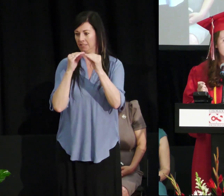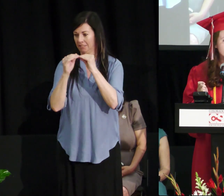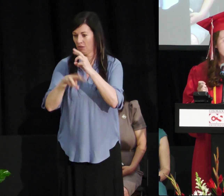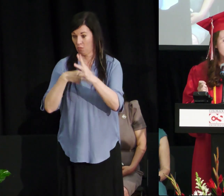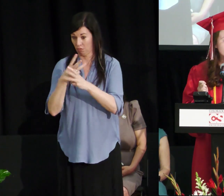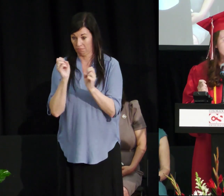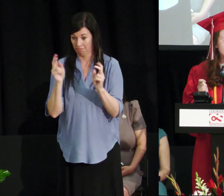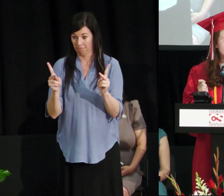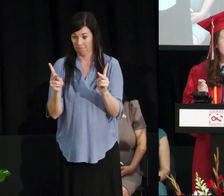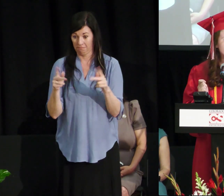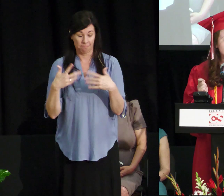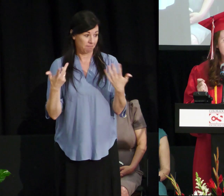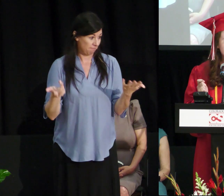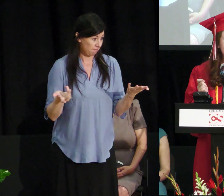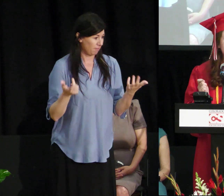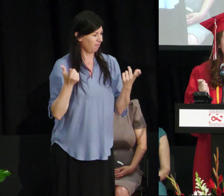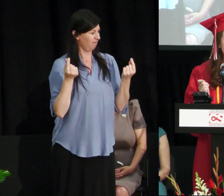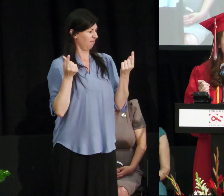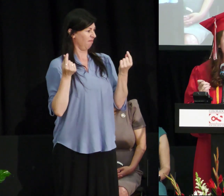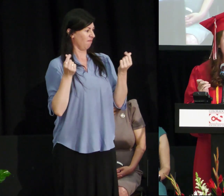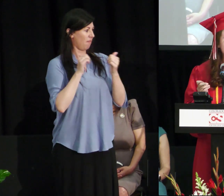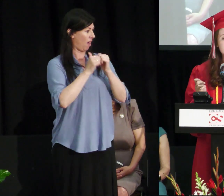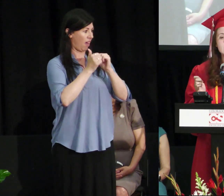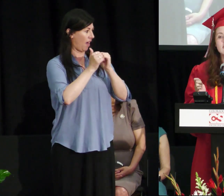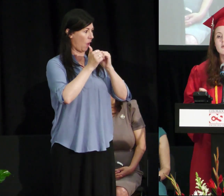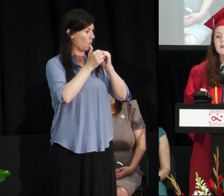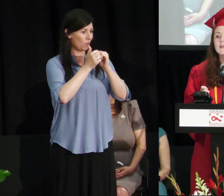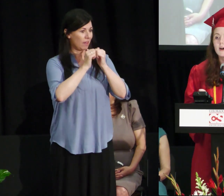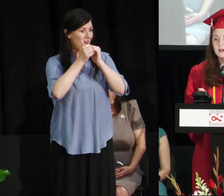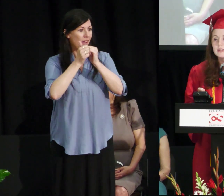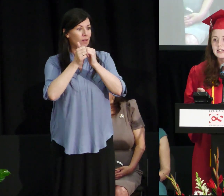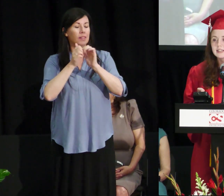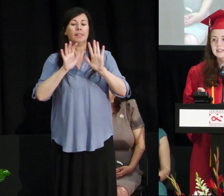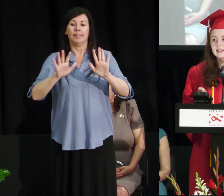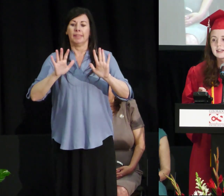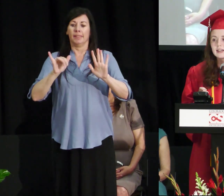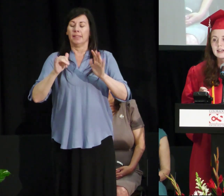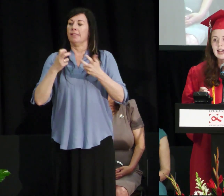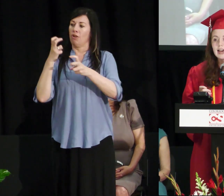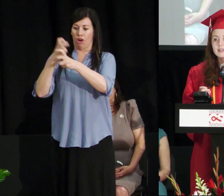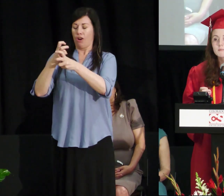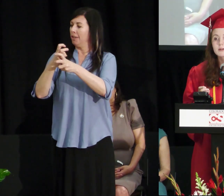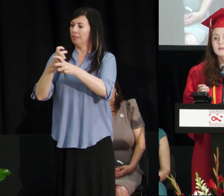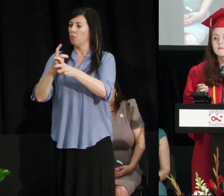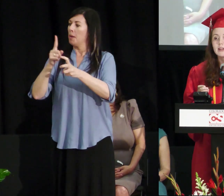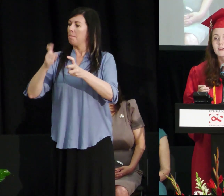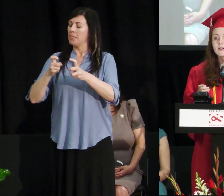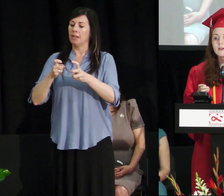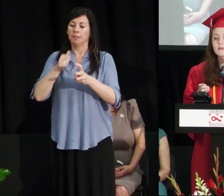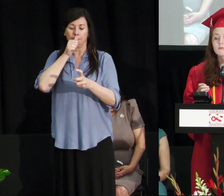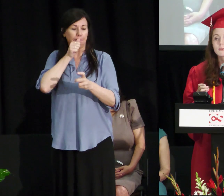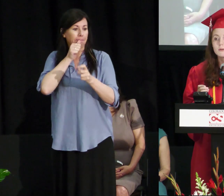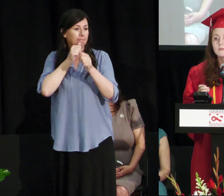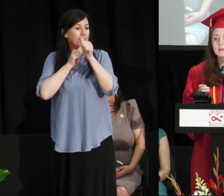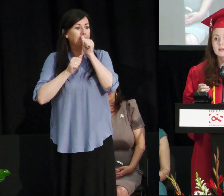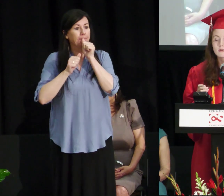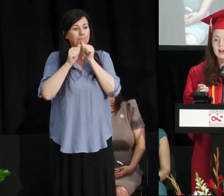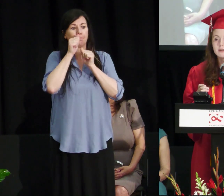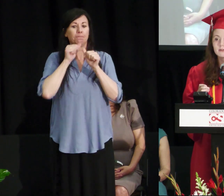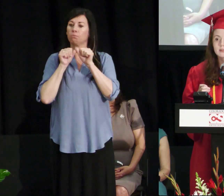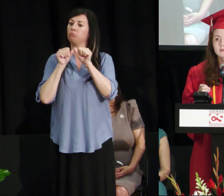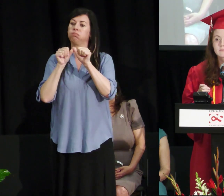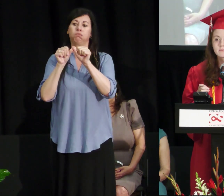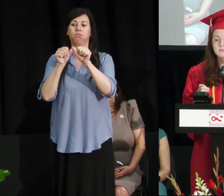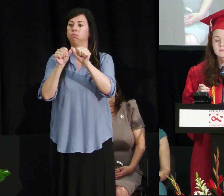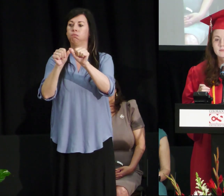this, we are going to have to endure the hardness and persevere through the